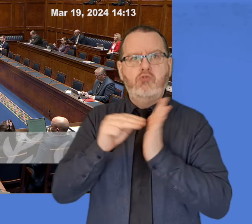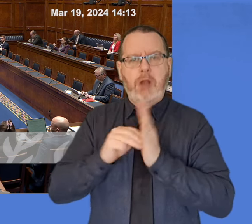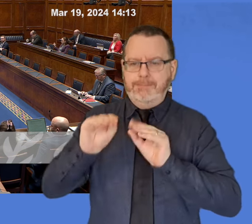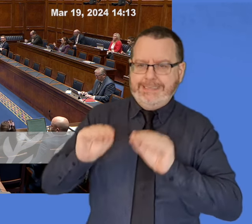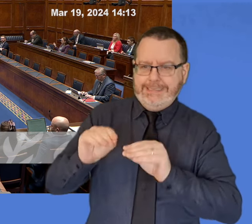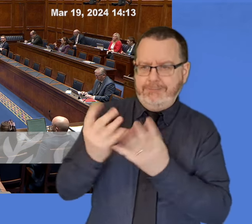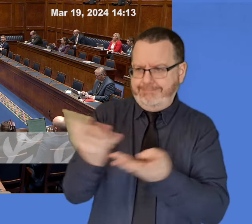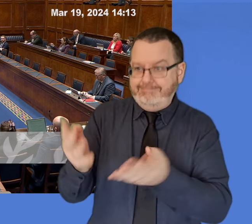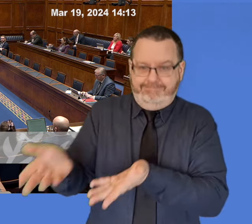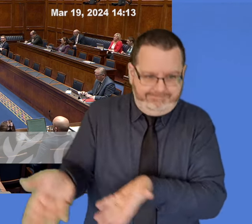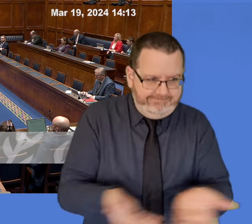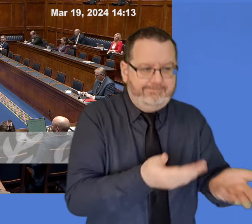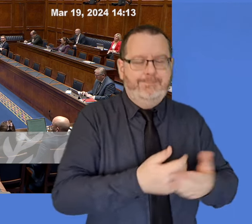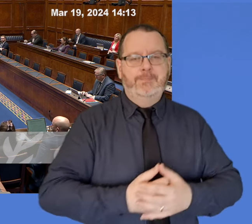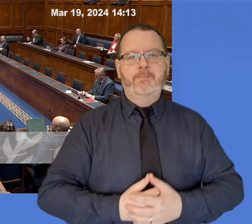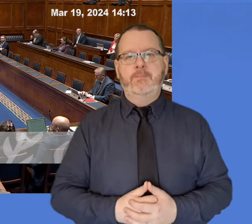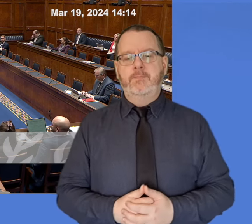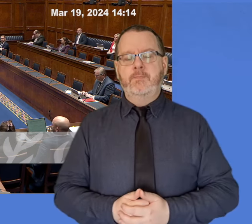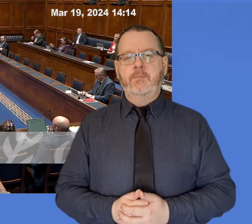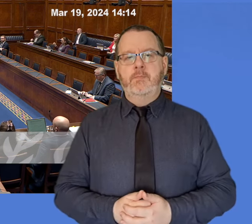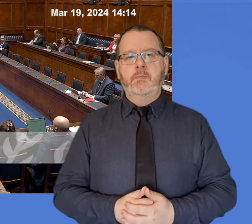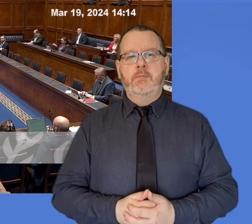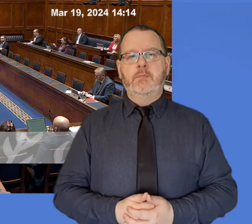Craig at the Hull. Minister.